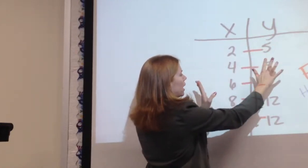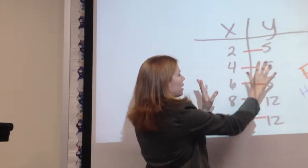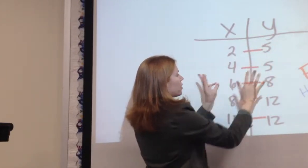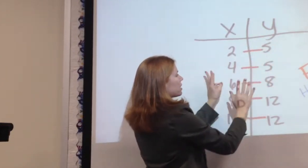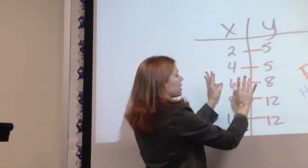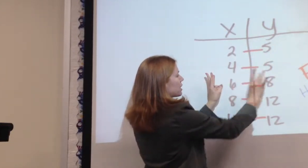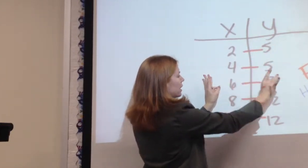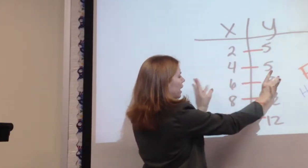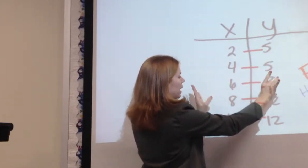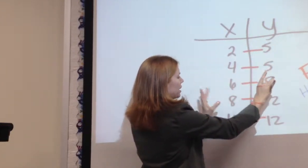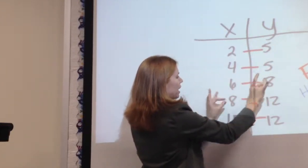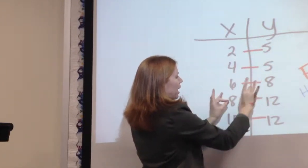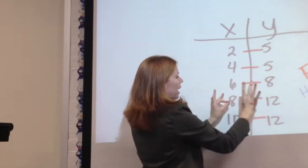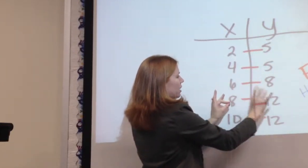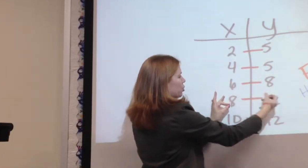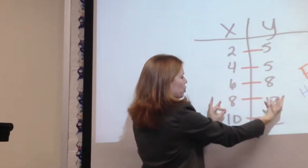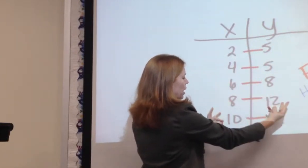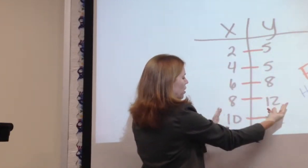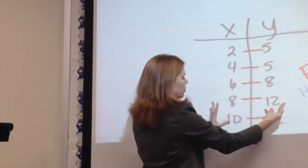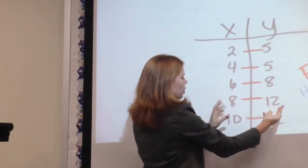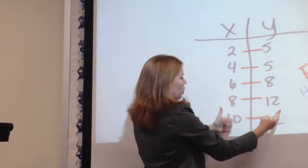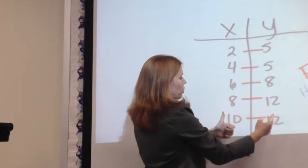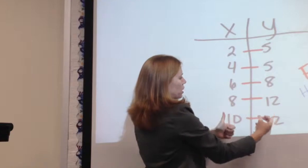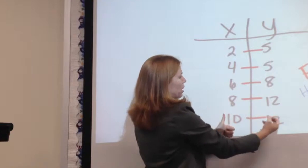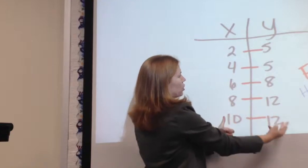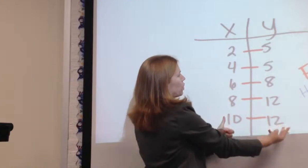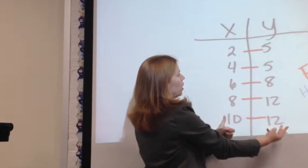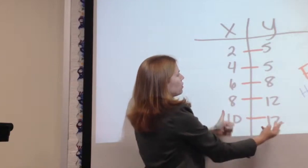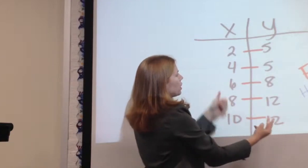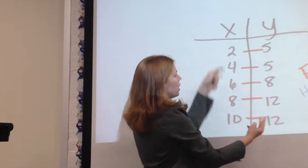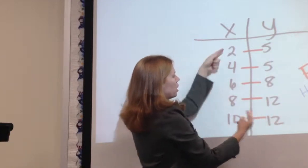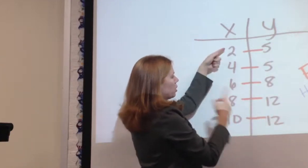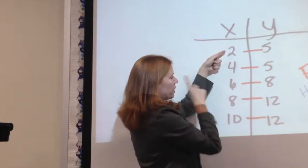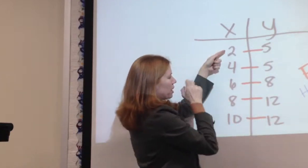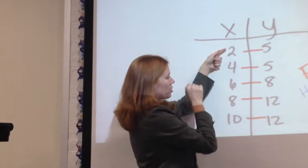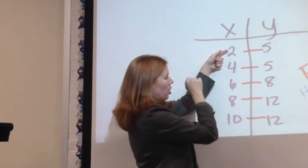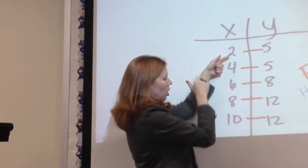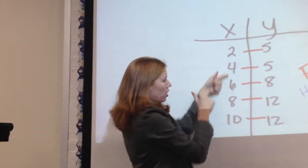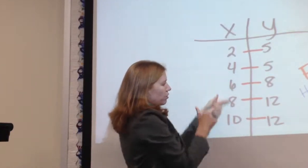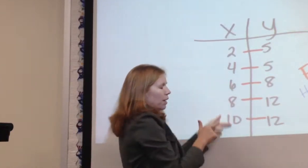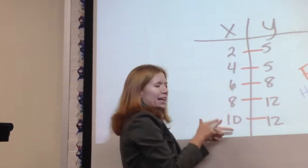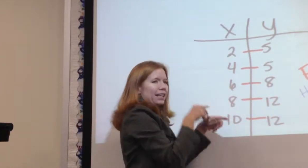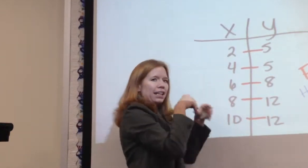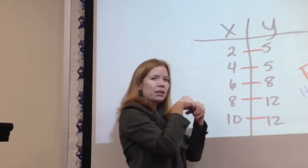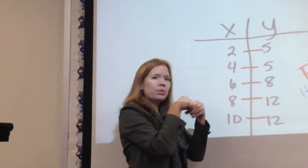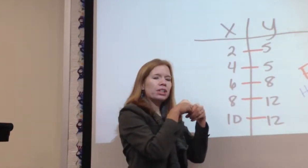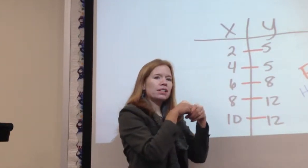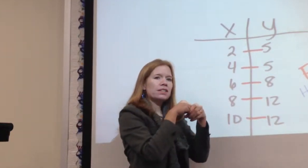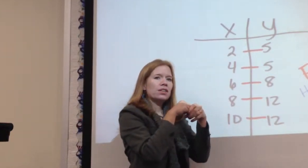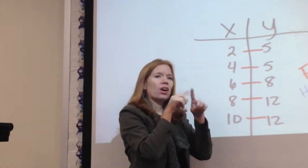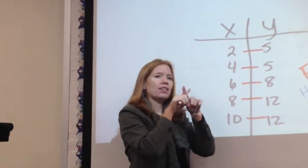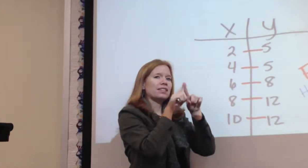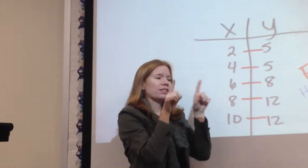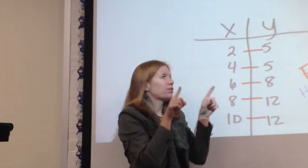5, 6 and 8, 8 and 12, or 10 and 12. Because all of my inputs are